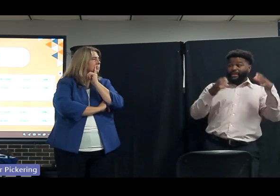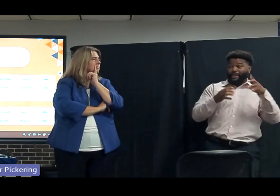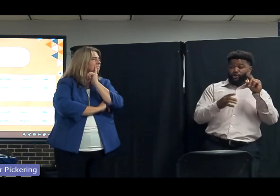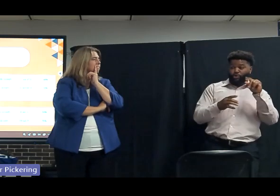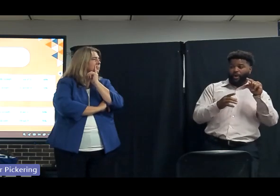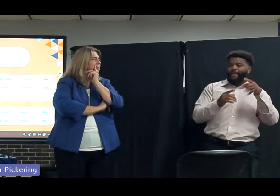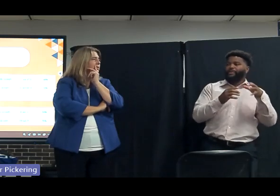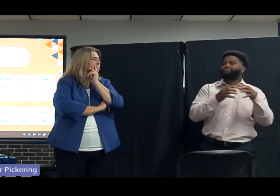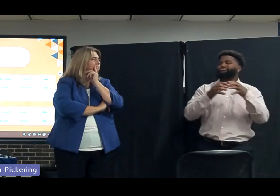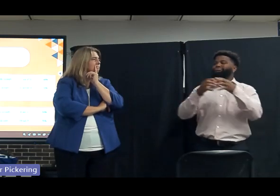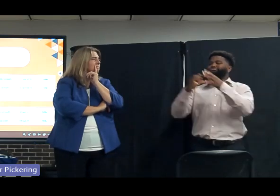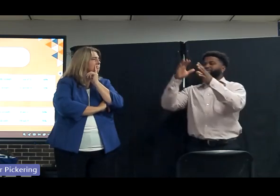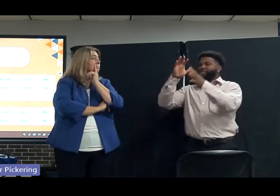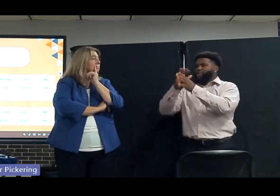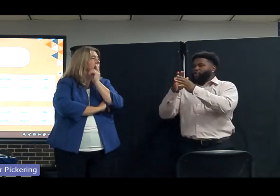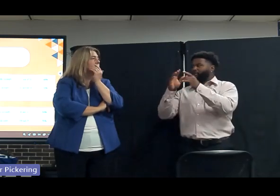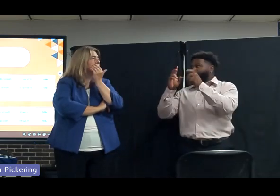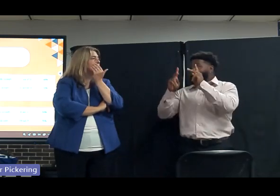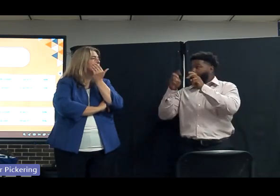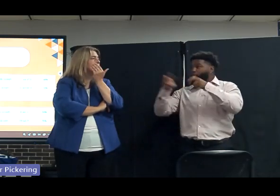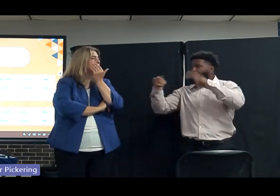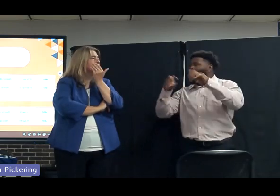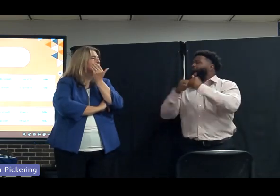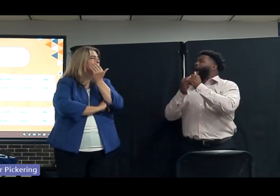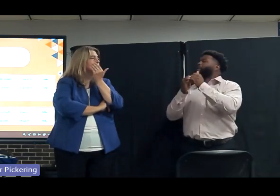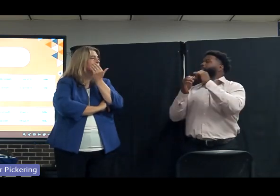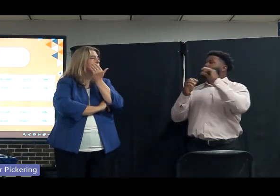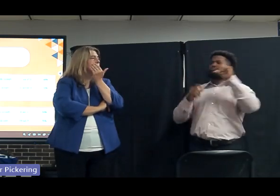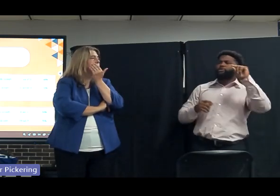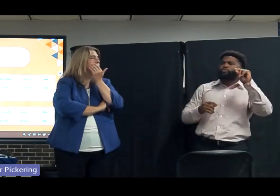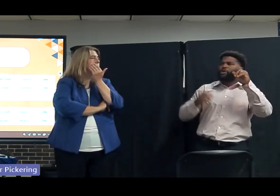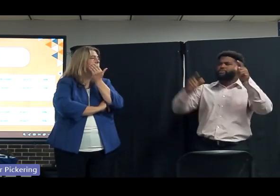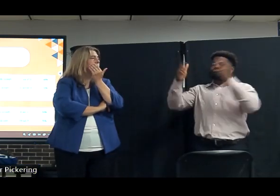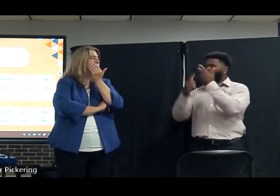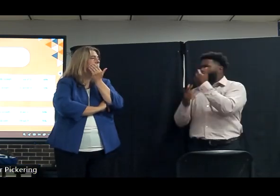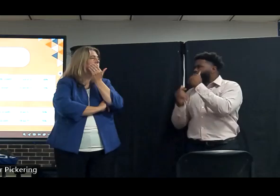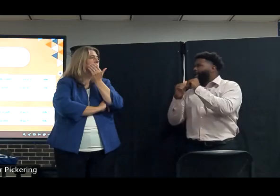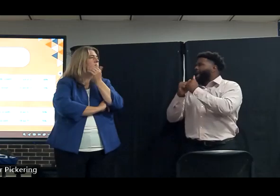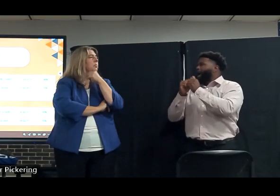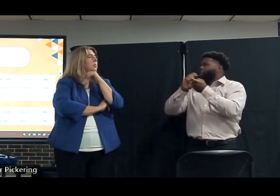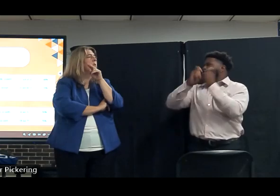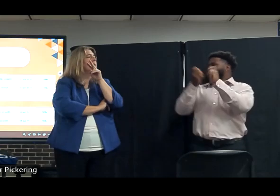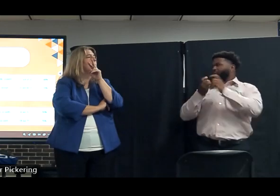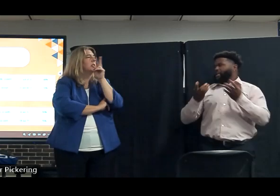did the size of that cohort or that class change over time?